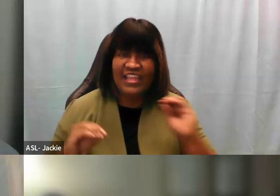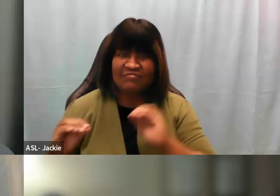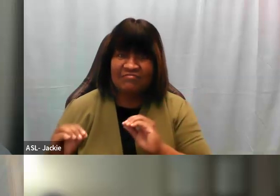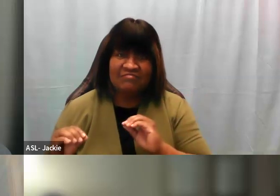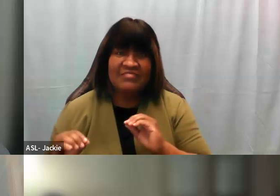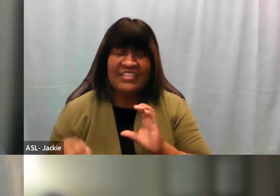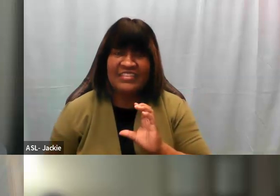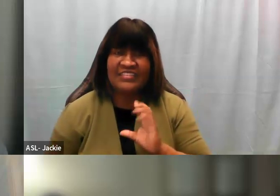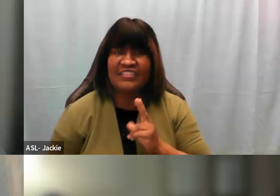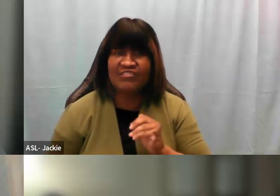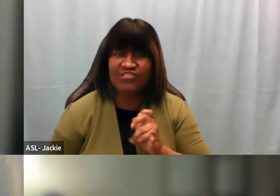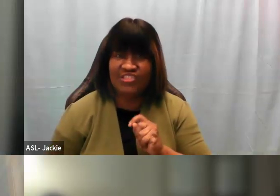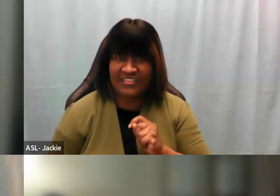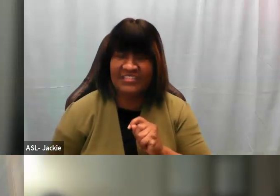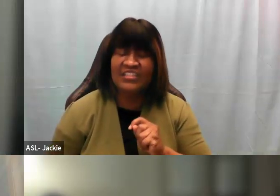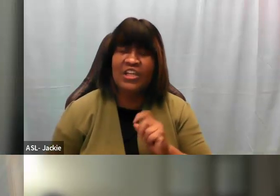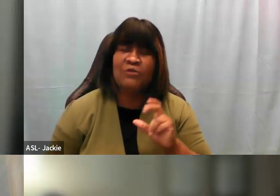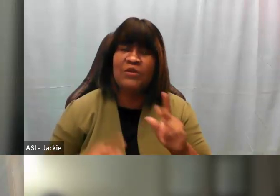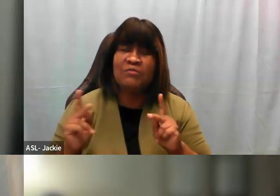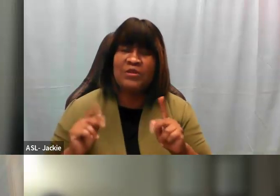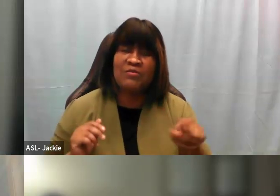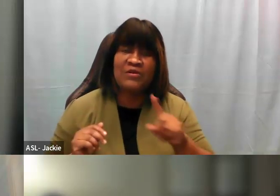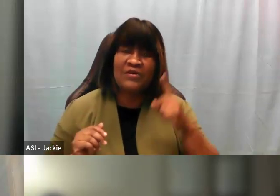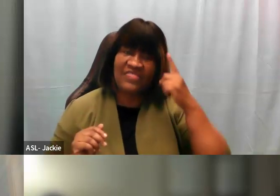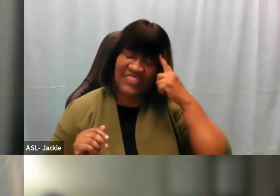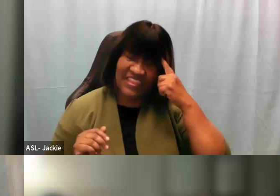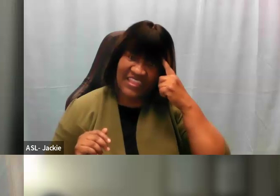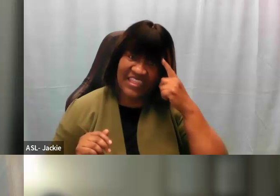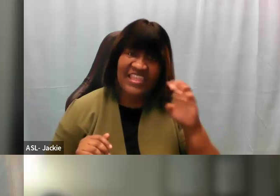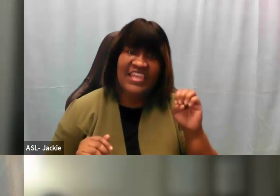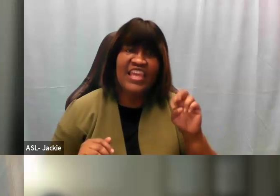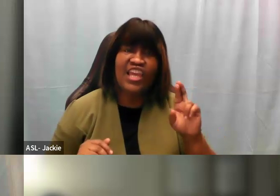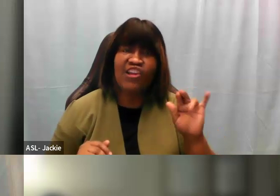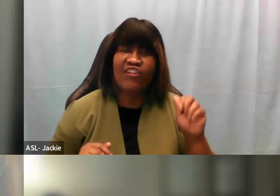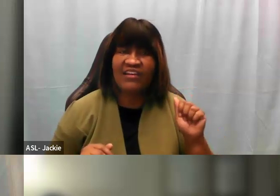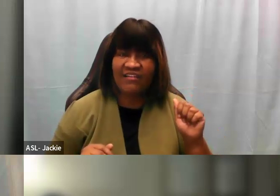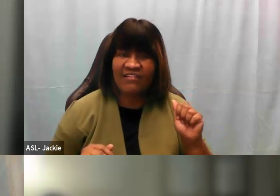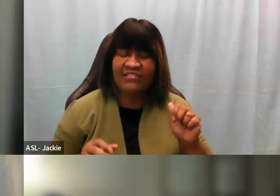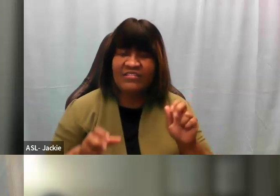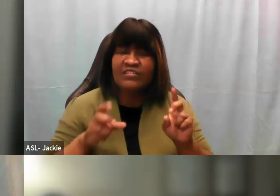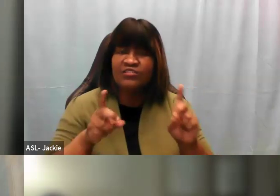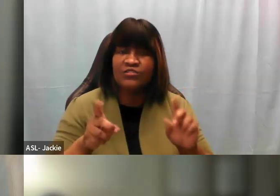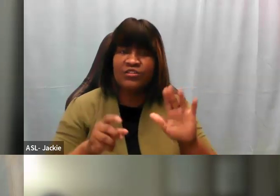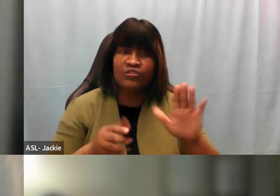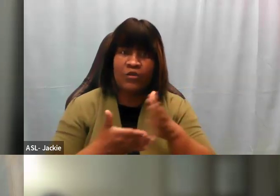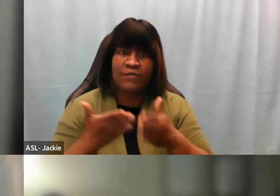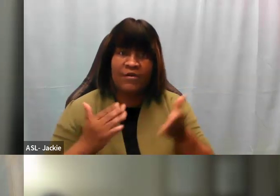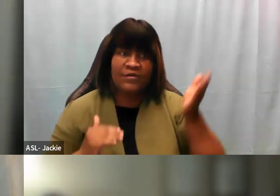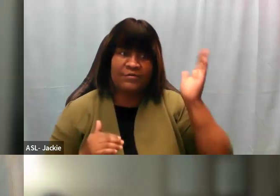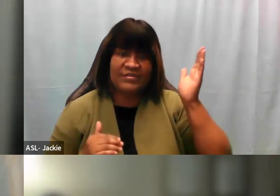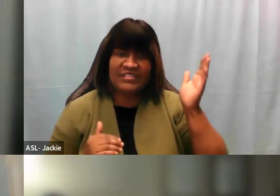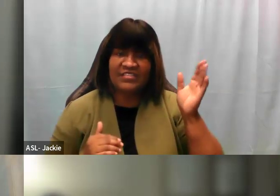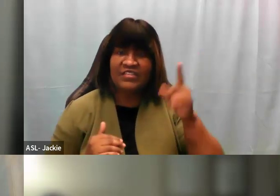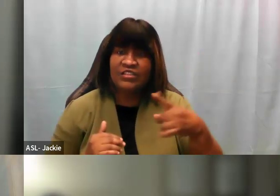few, just when people are thinking. Erica, so during your part of the presentation, you're